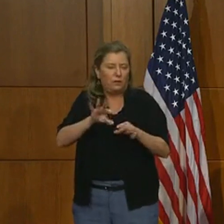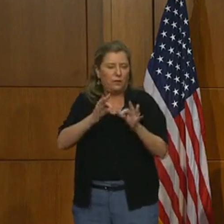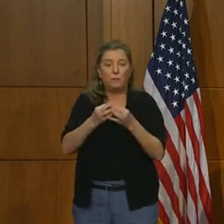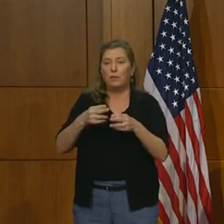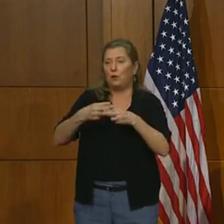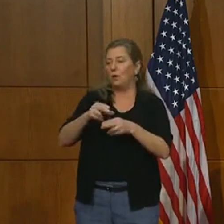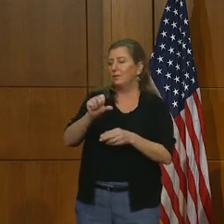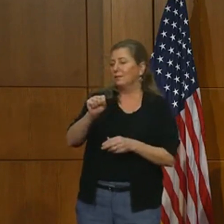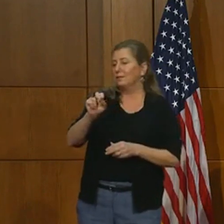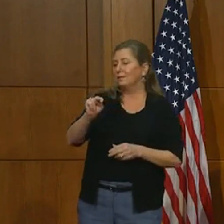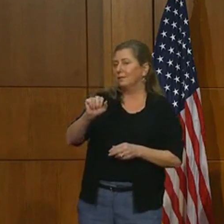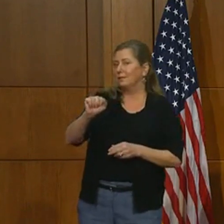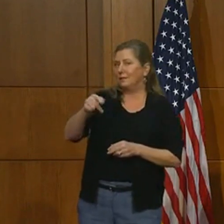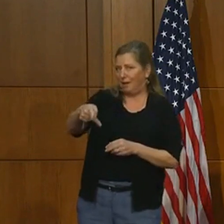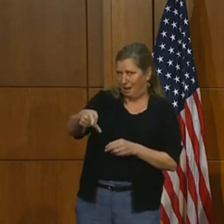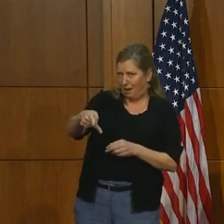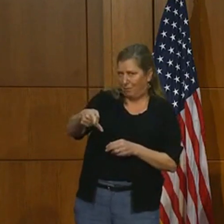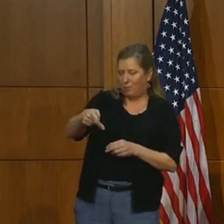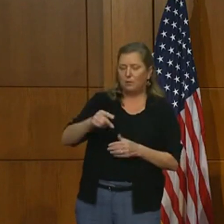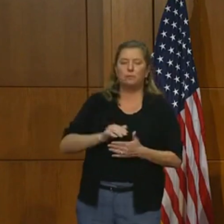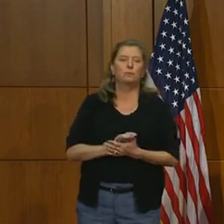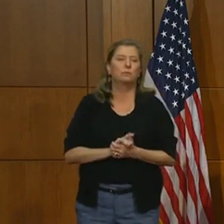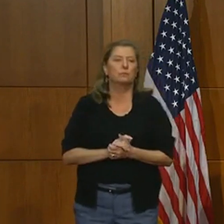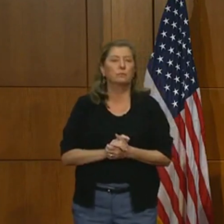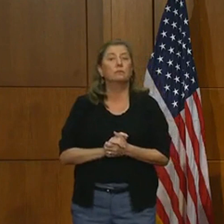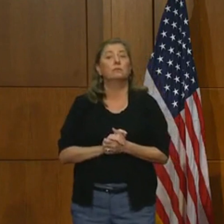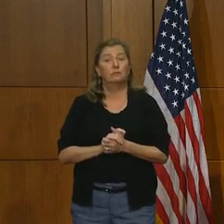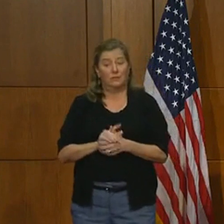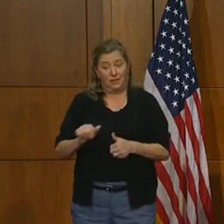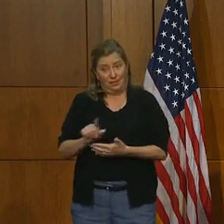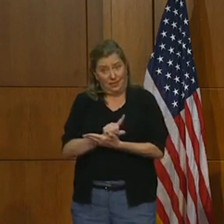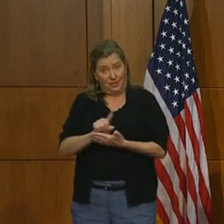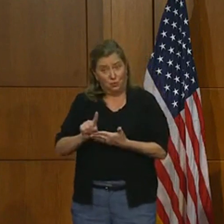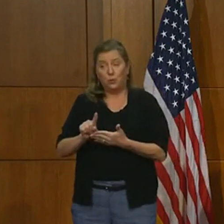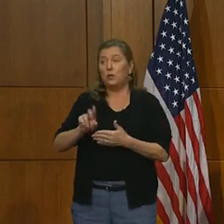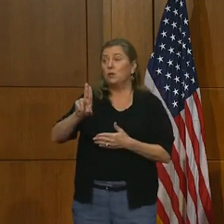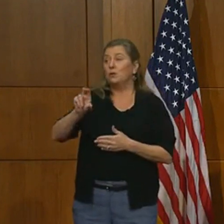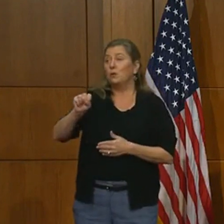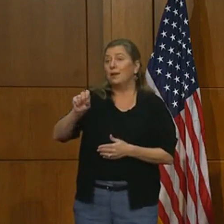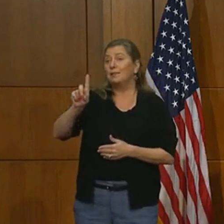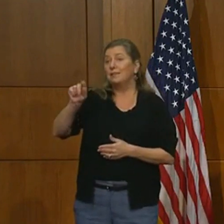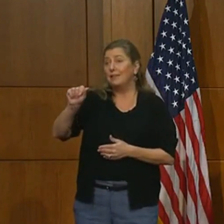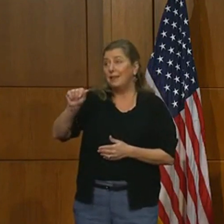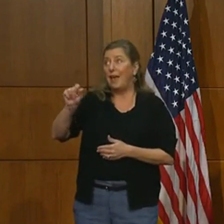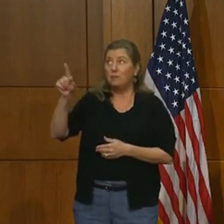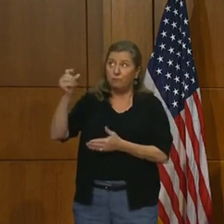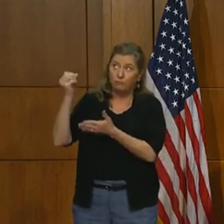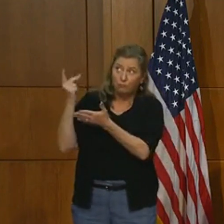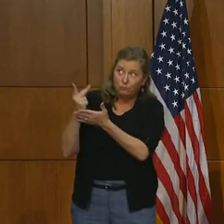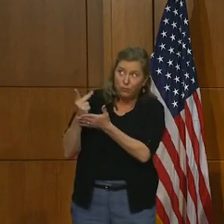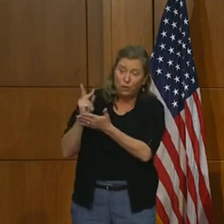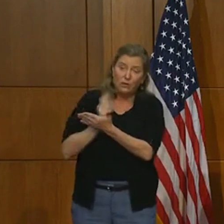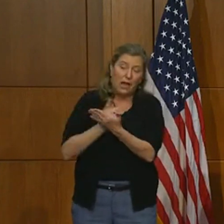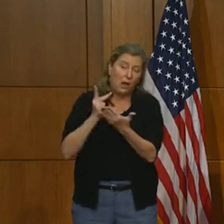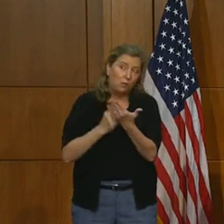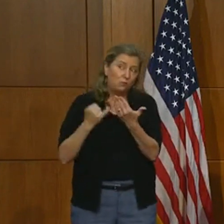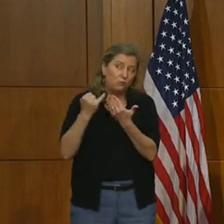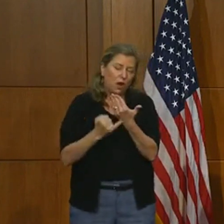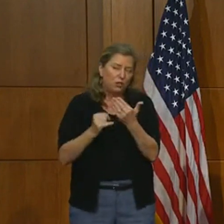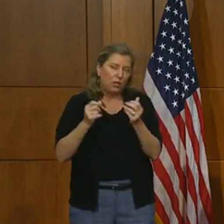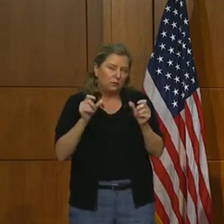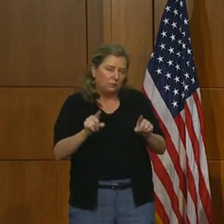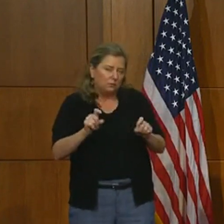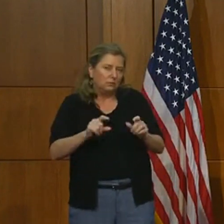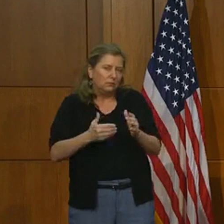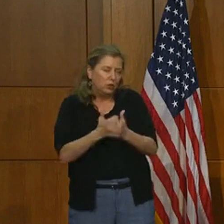to that as SNAP benefits. This week, the USDA has approved a pilot project from